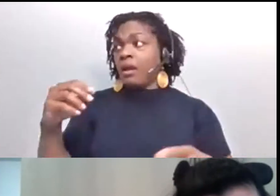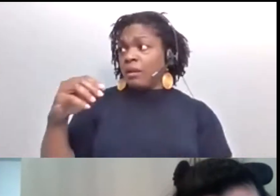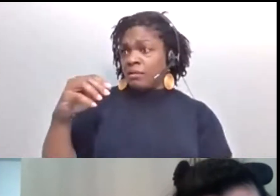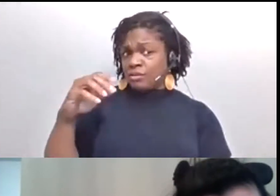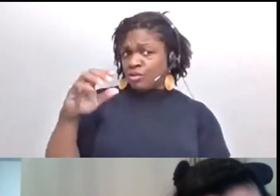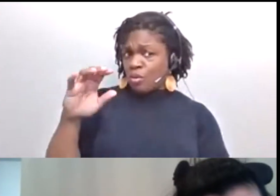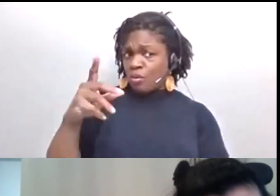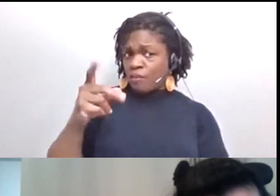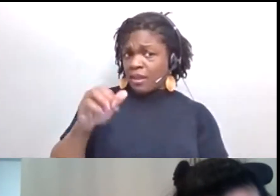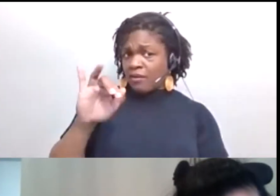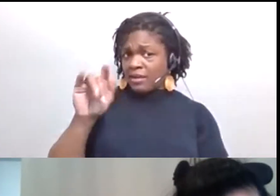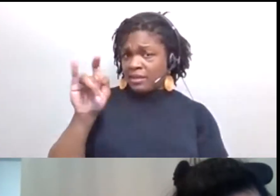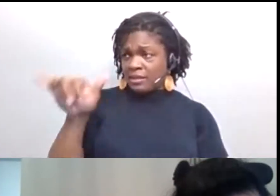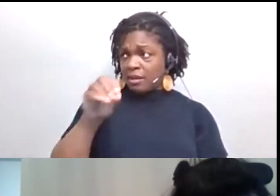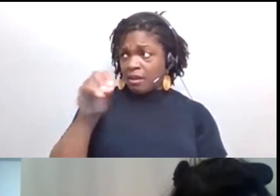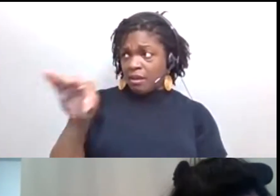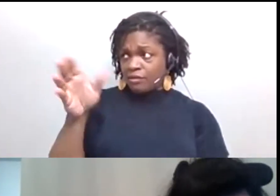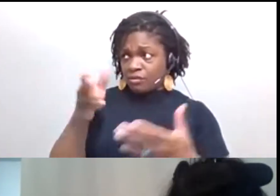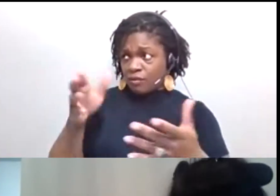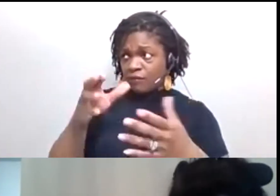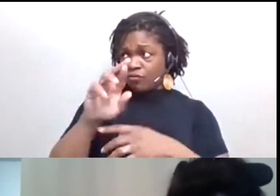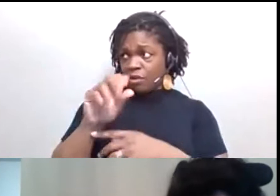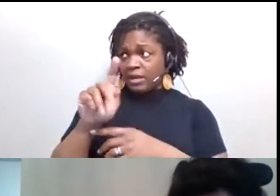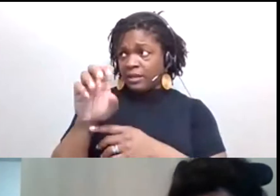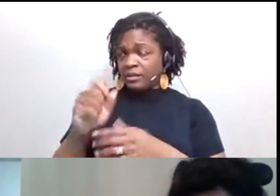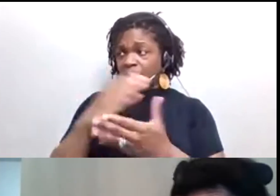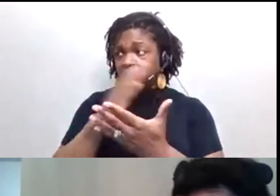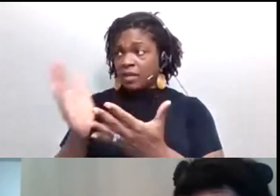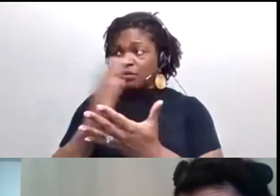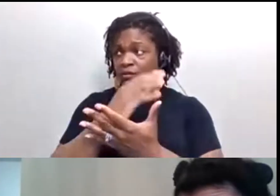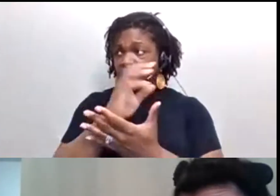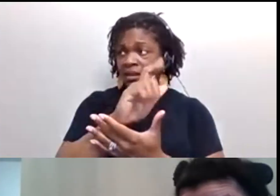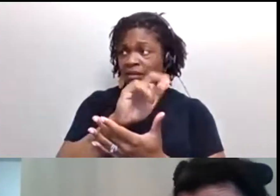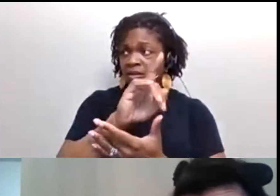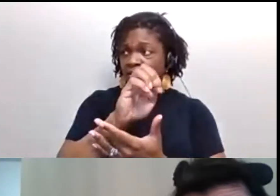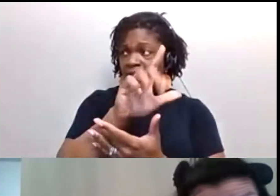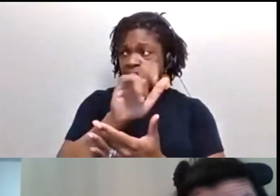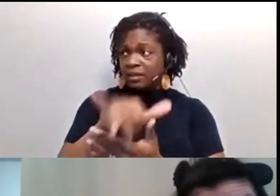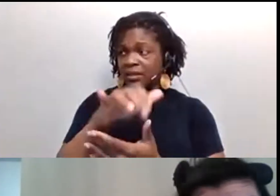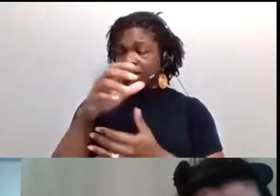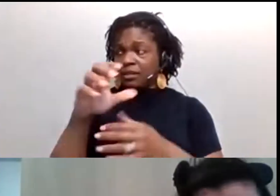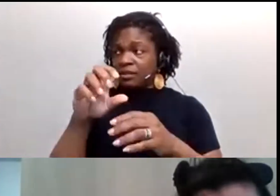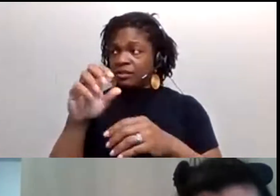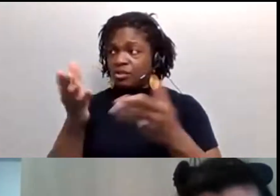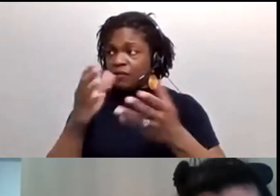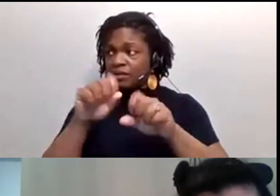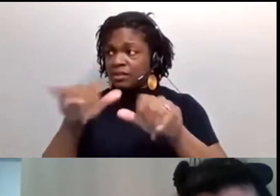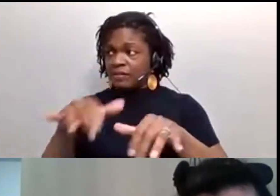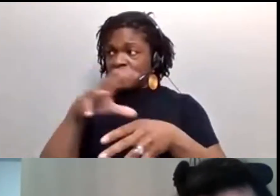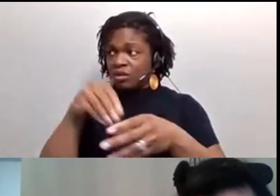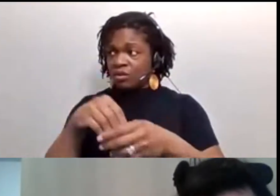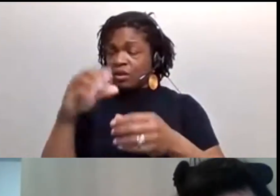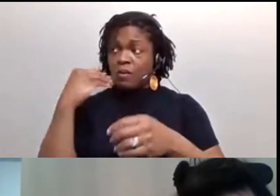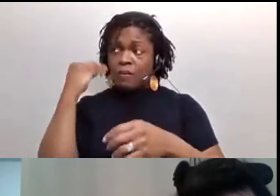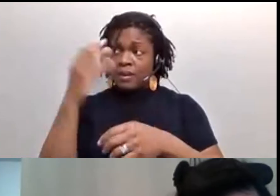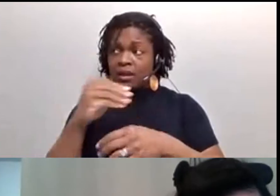parity of service rates across the spectrum of disability and elderly service systems in Louisiana, including home and community-based services